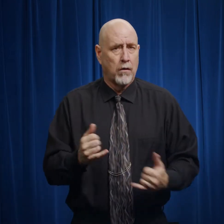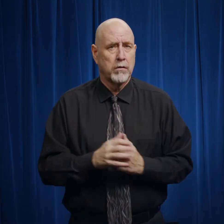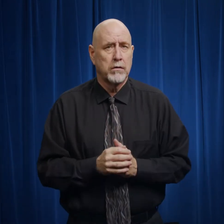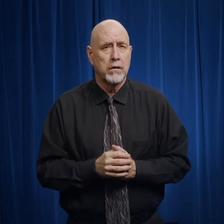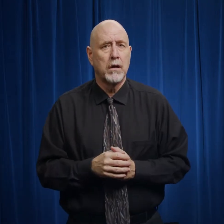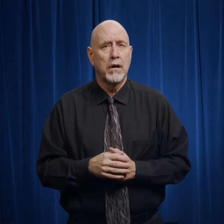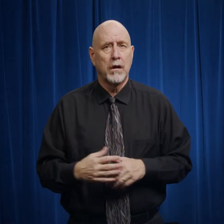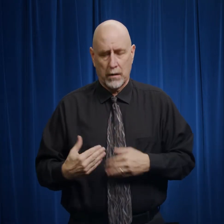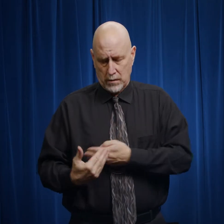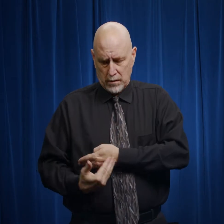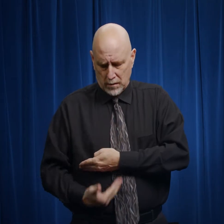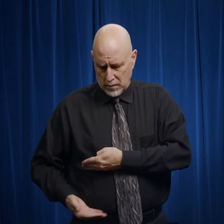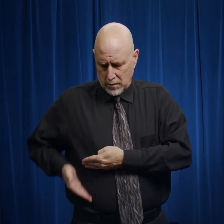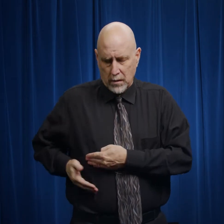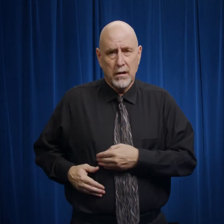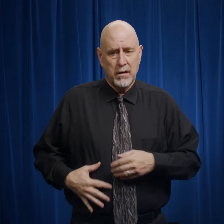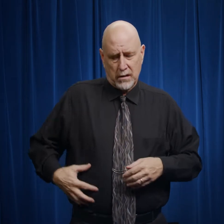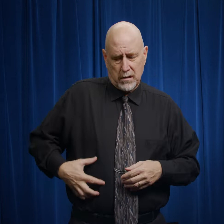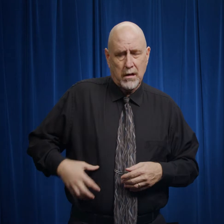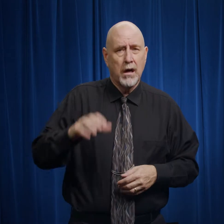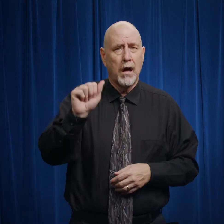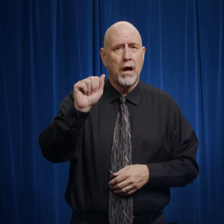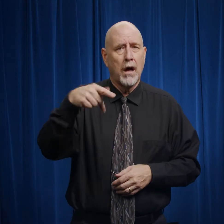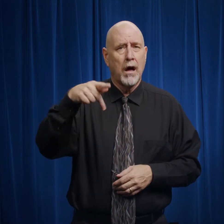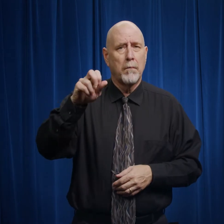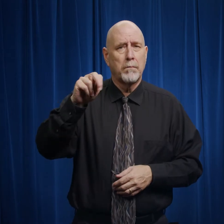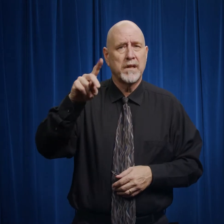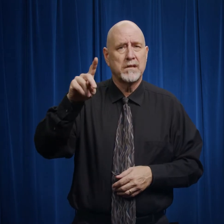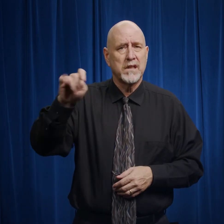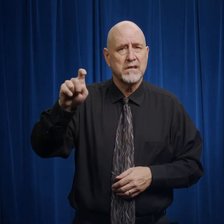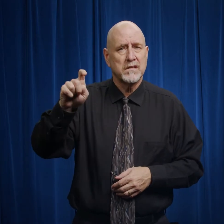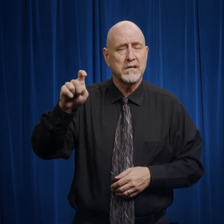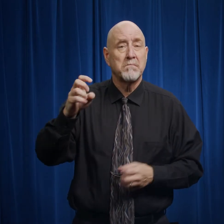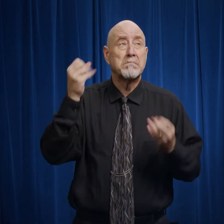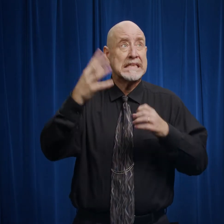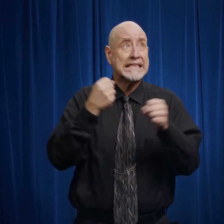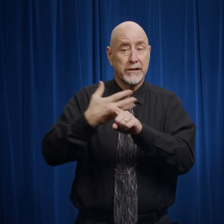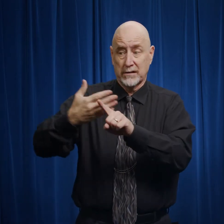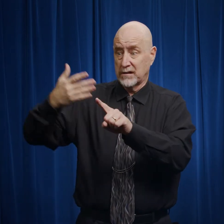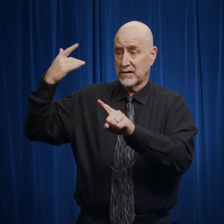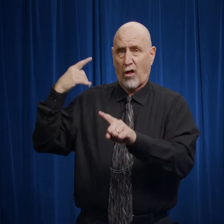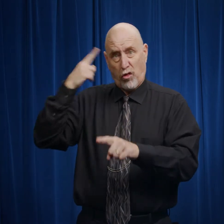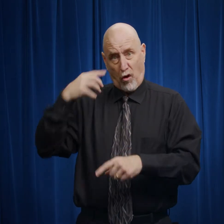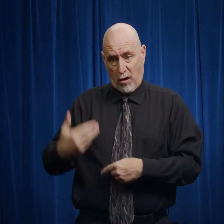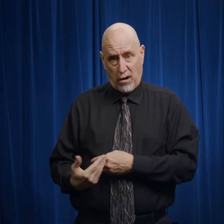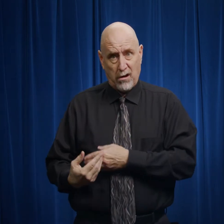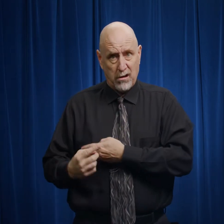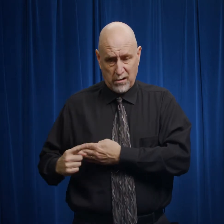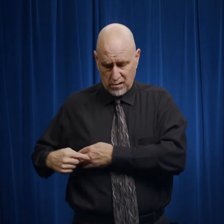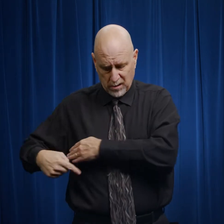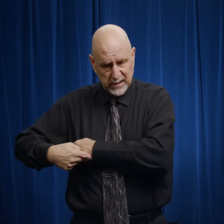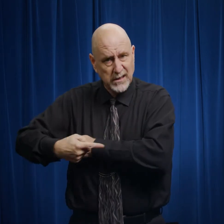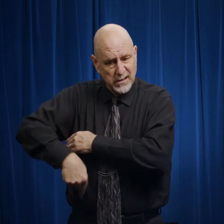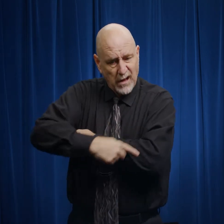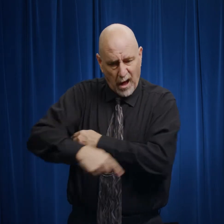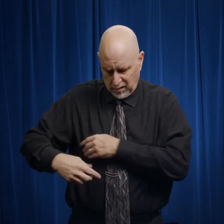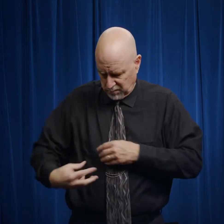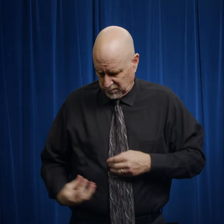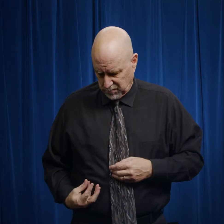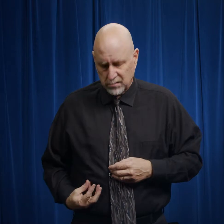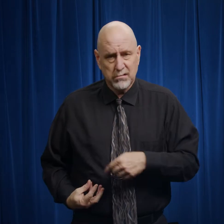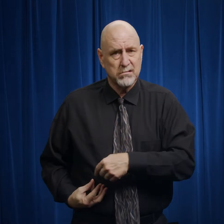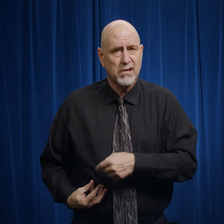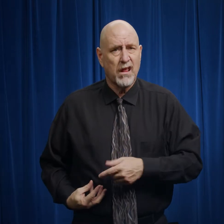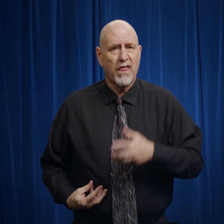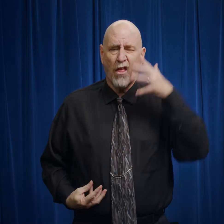us are. Number one, the appendix. For many years, people thought the appendix was a useless organ that was